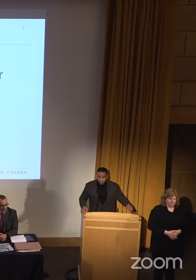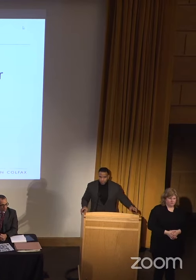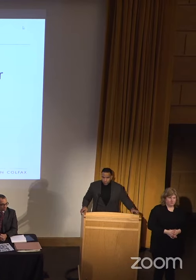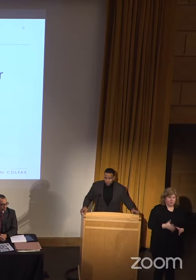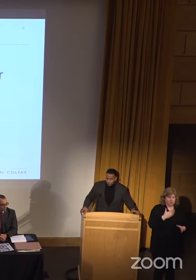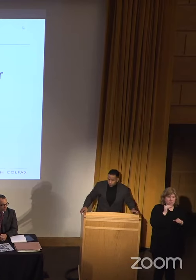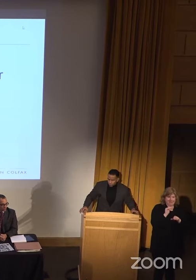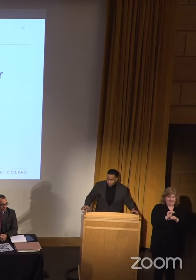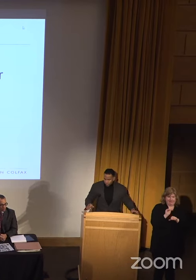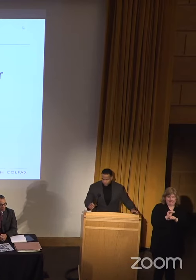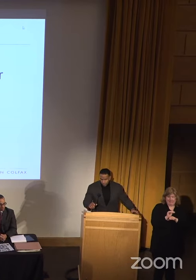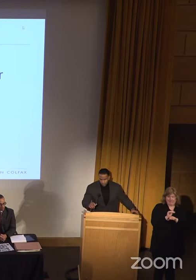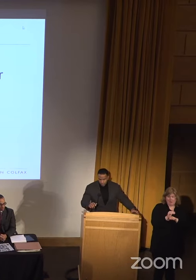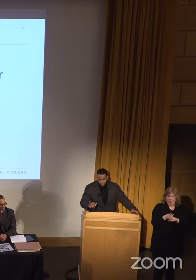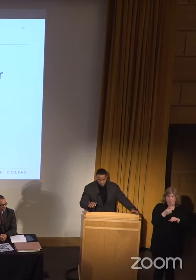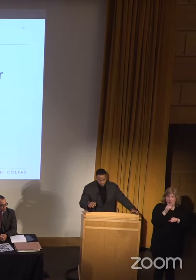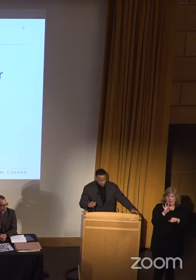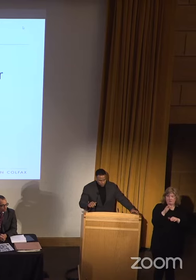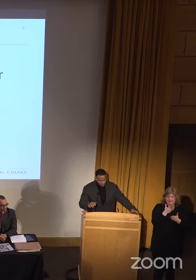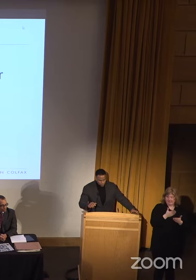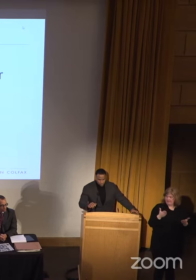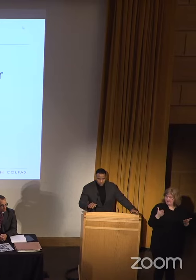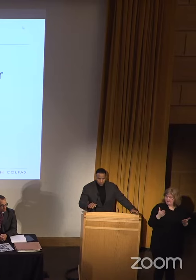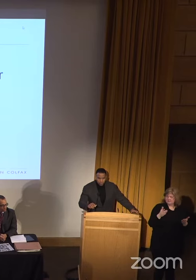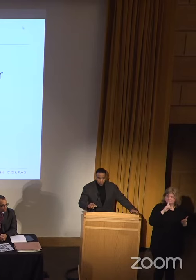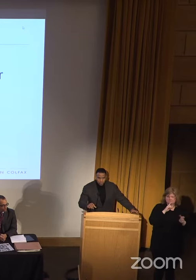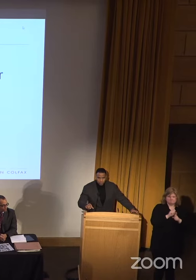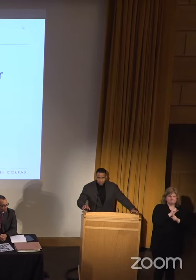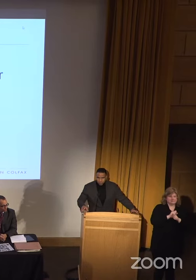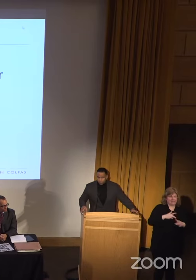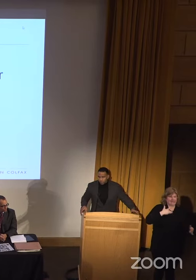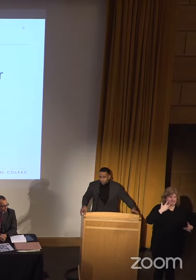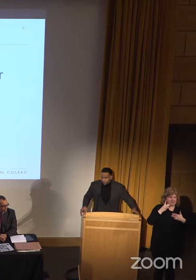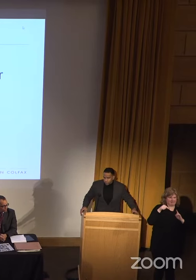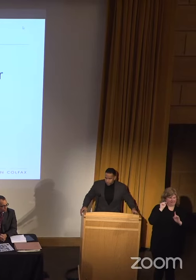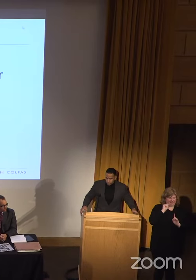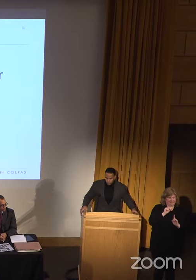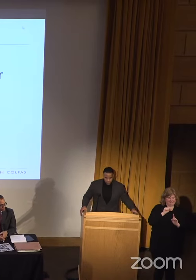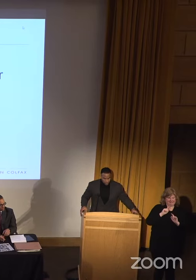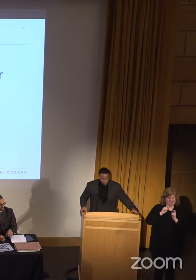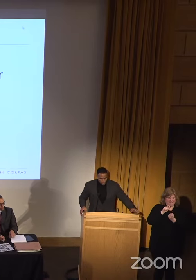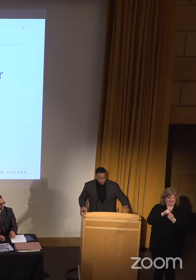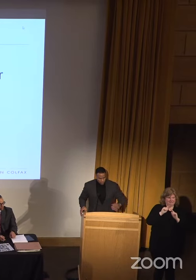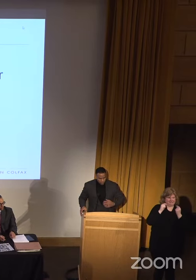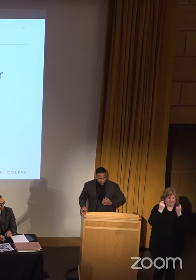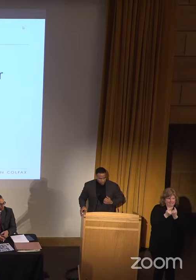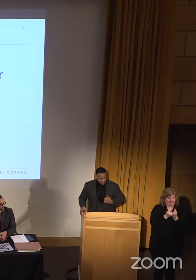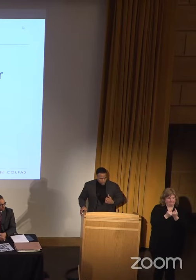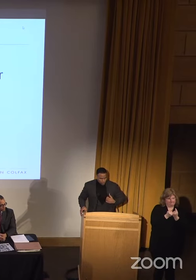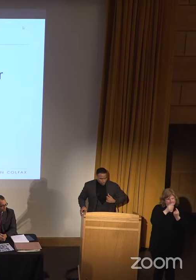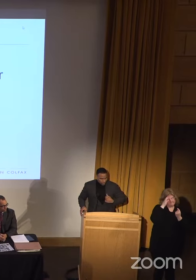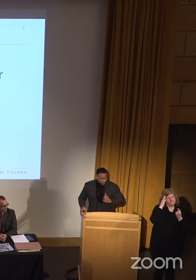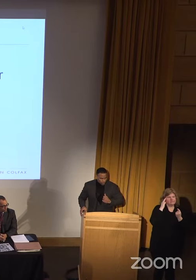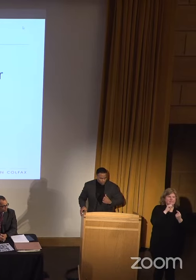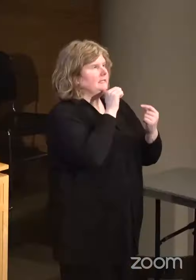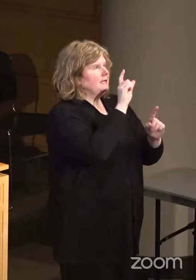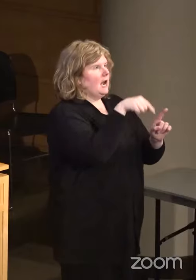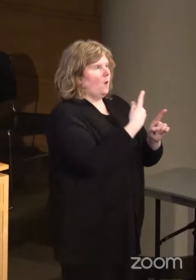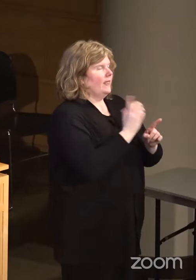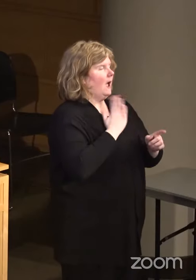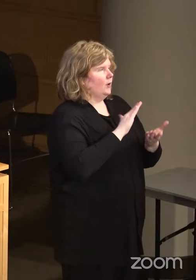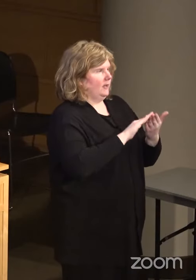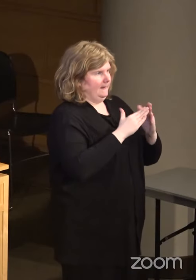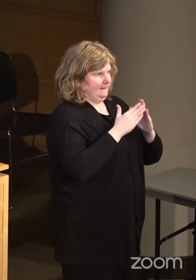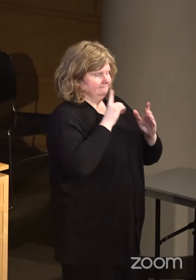Good evening. And one of the things that is truly exciting about this particular team is not only our commitment to